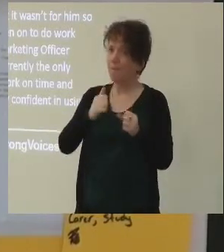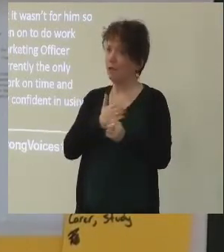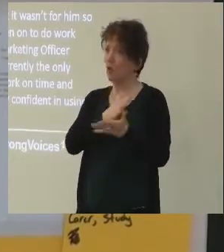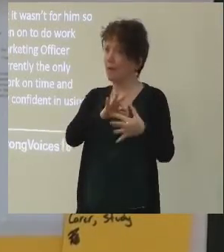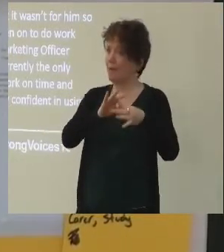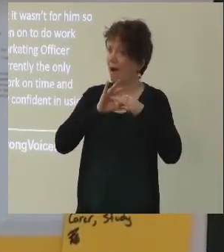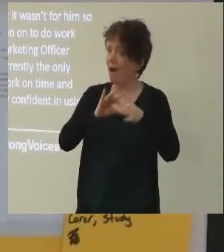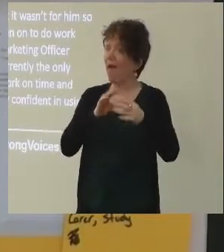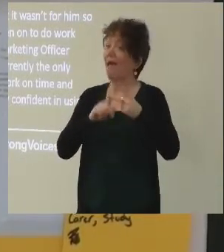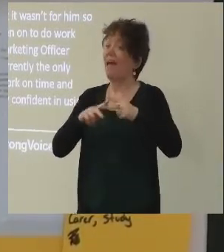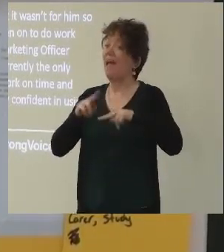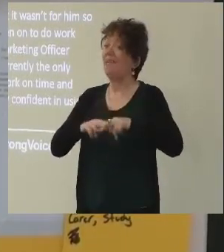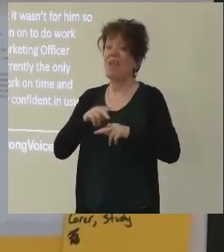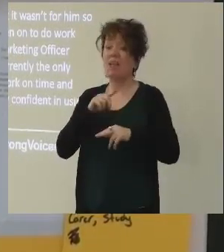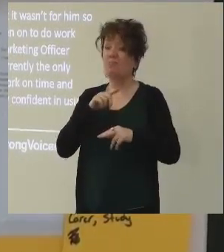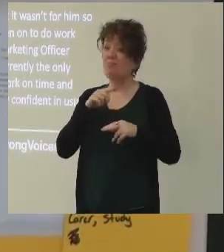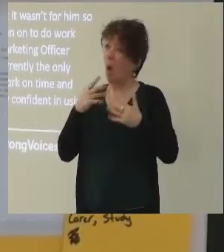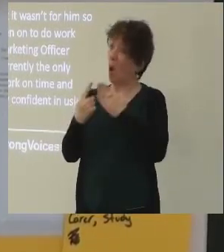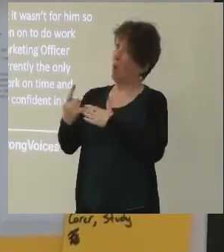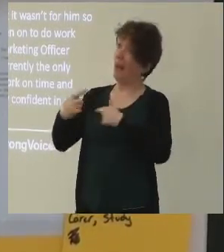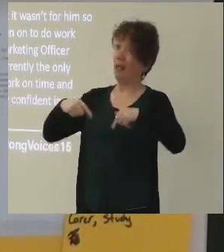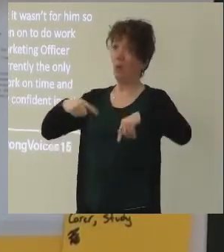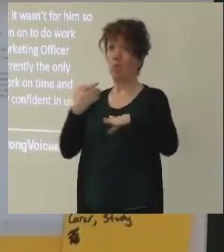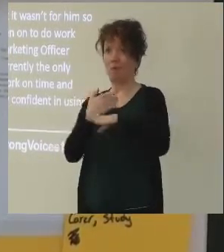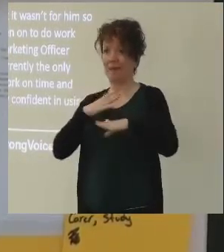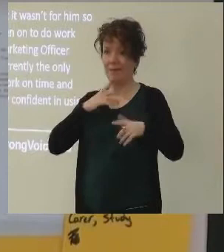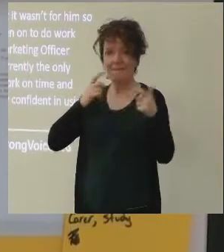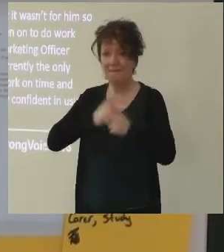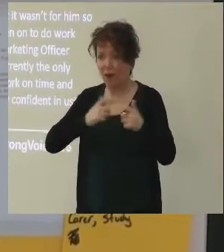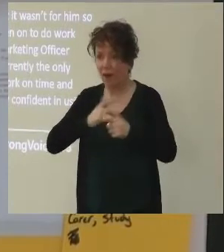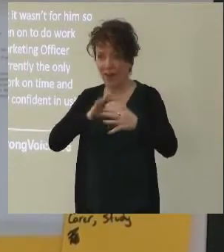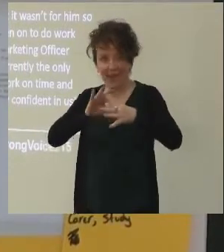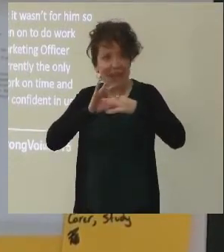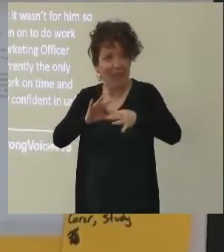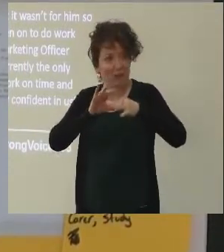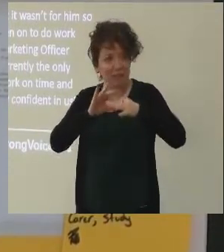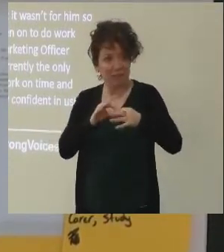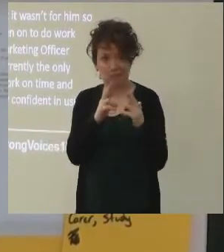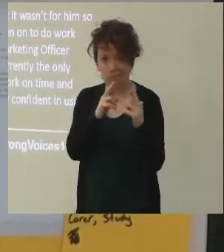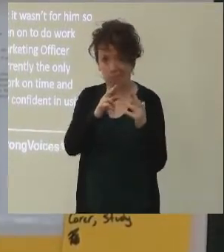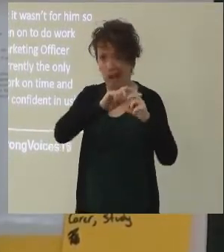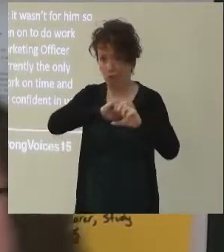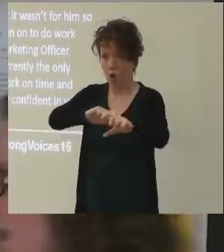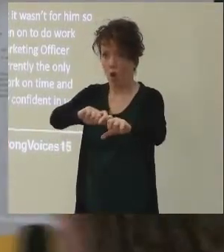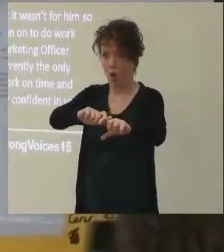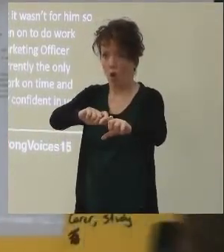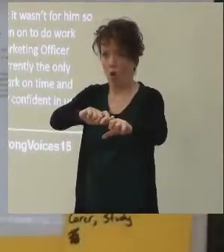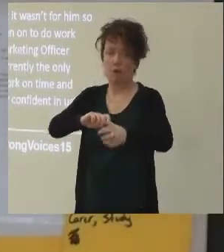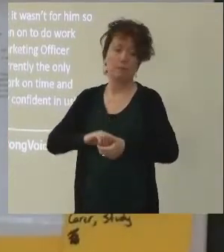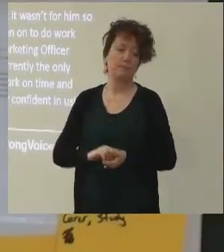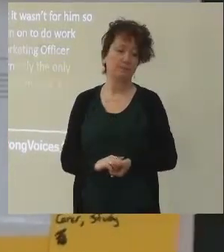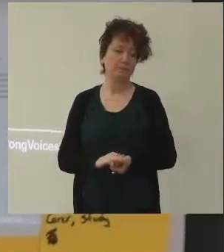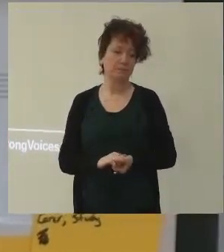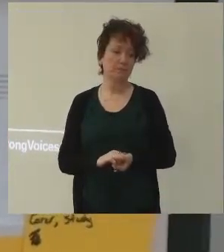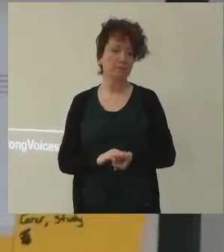If this is the only thing he does, it needs to be fun and engaging so that he can continue working in it. And